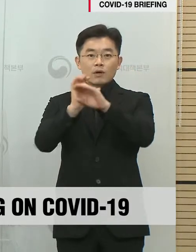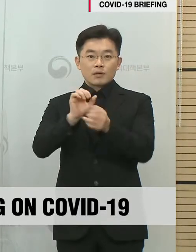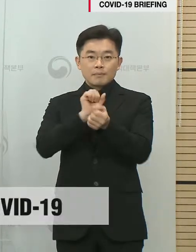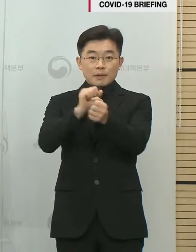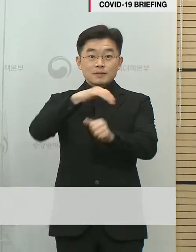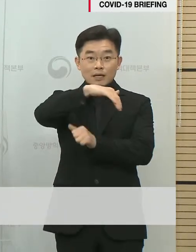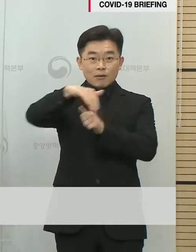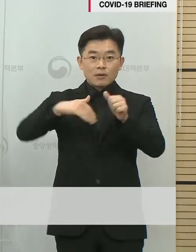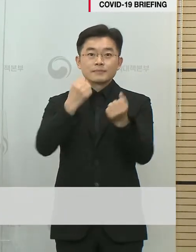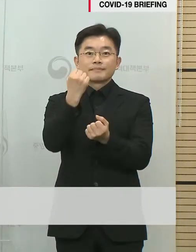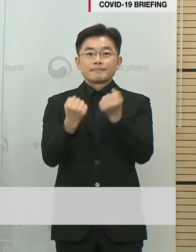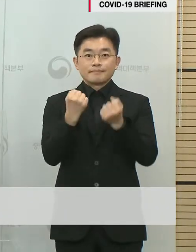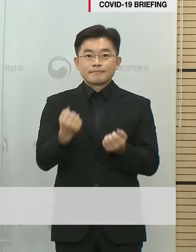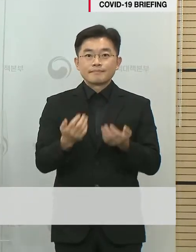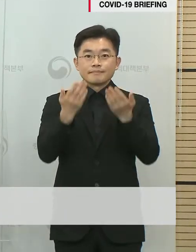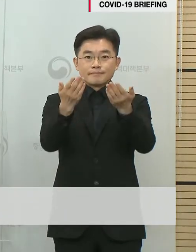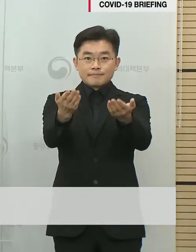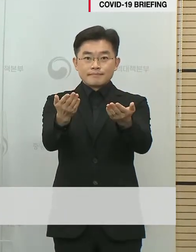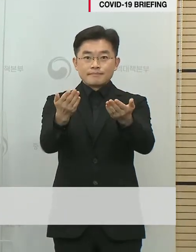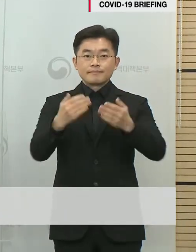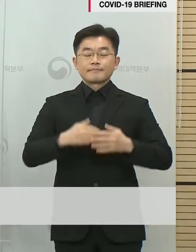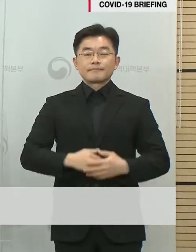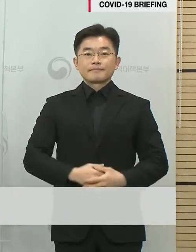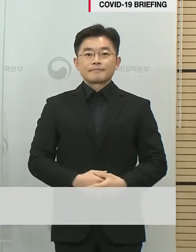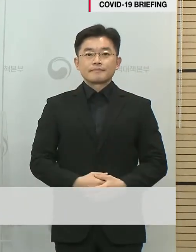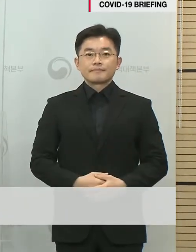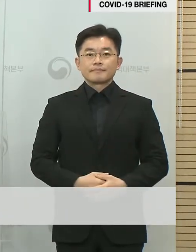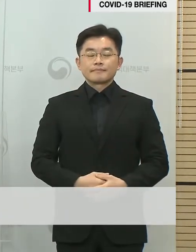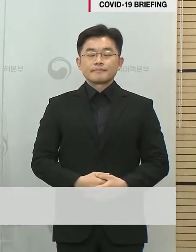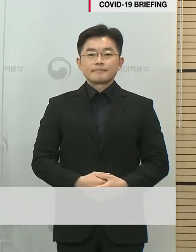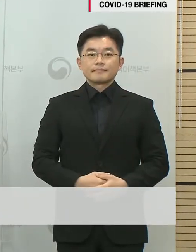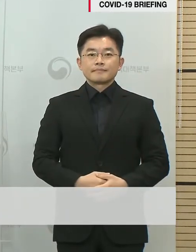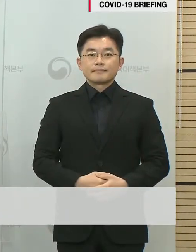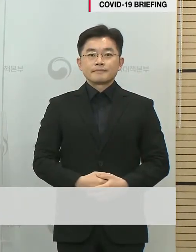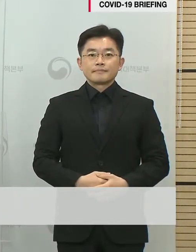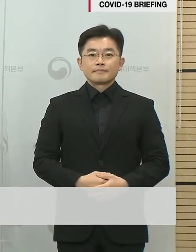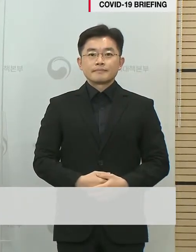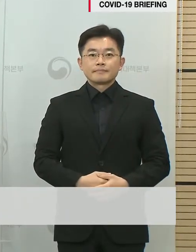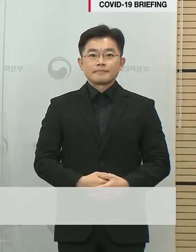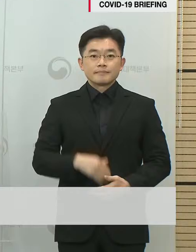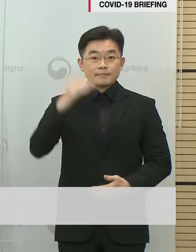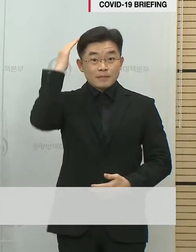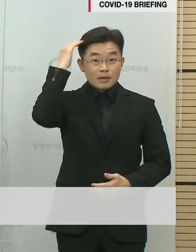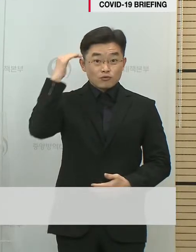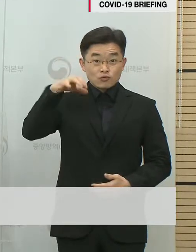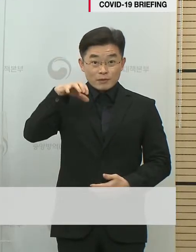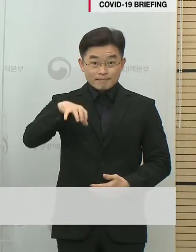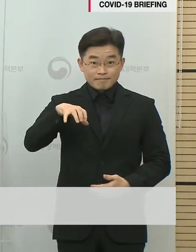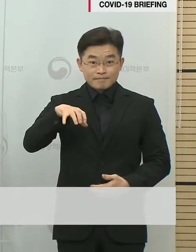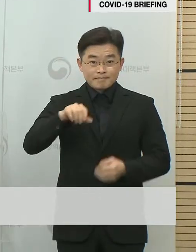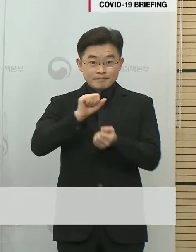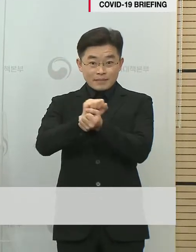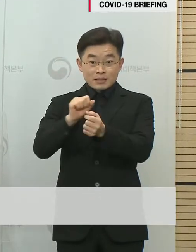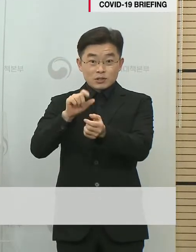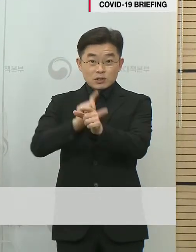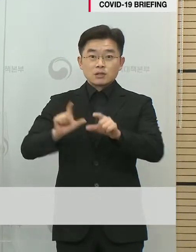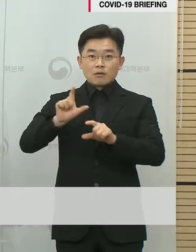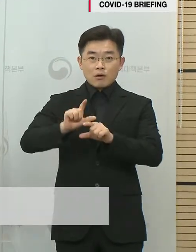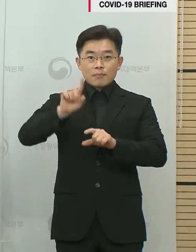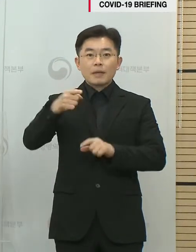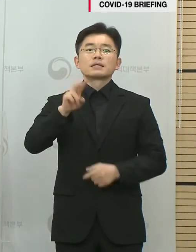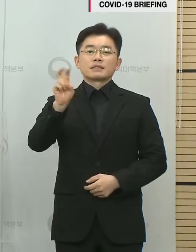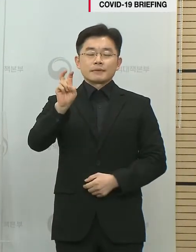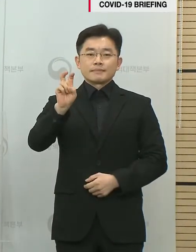Let us now begin our regular briefing on the COVID-19 situation in South Korea as of September 8th, Tuesday. We